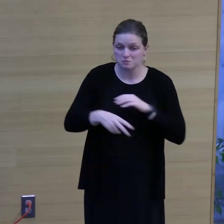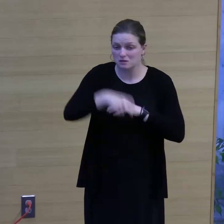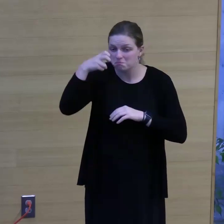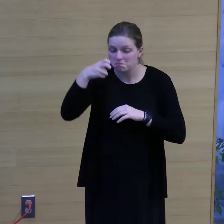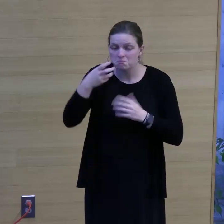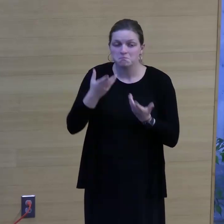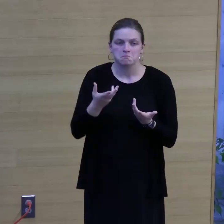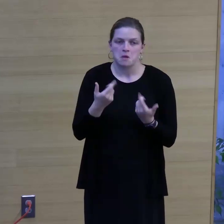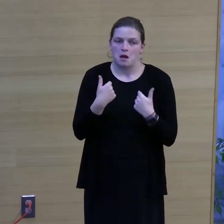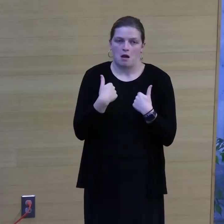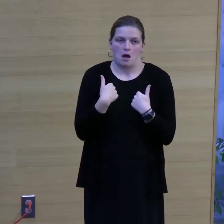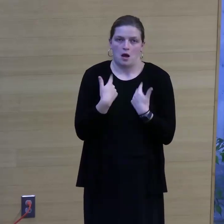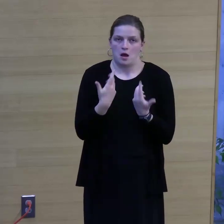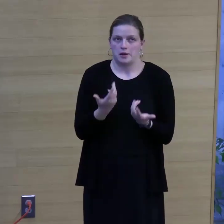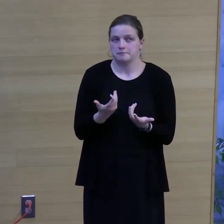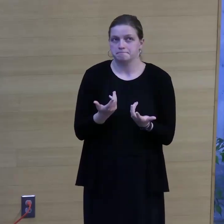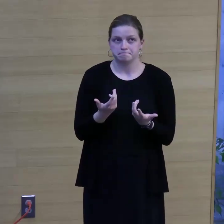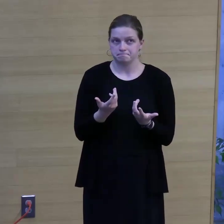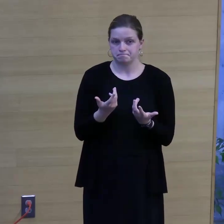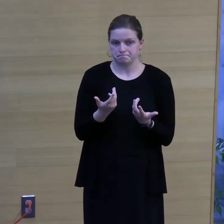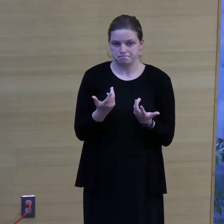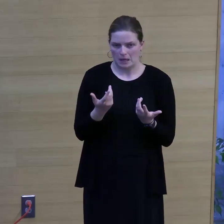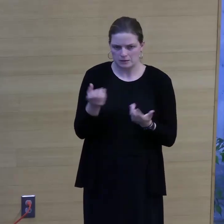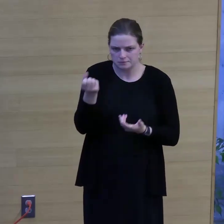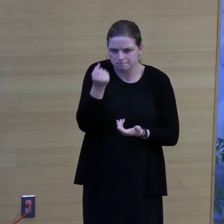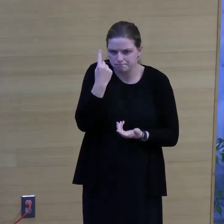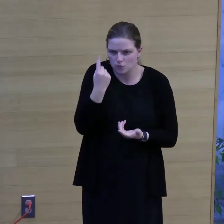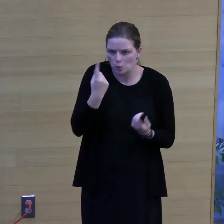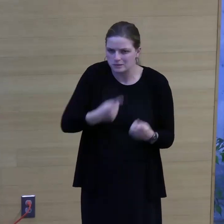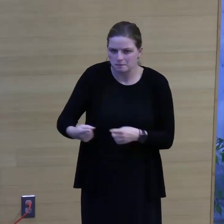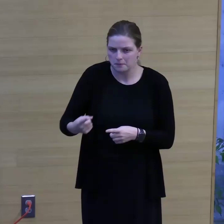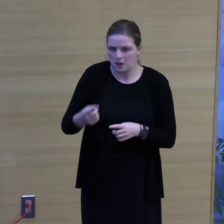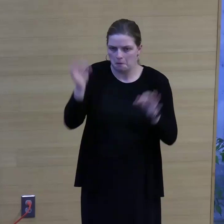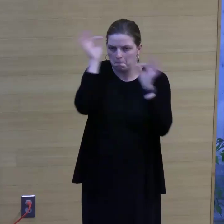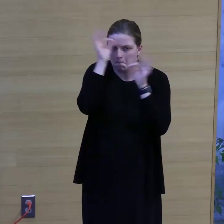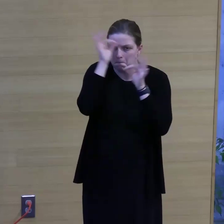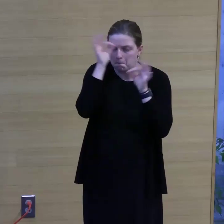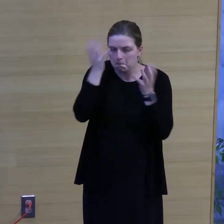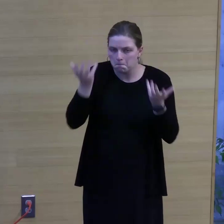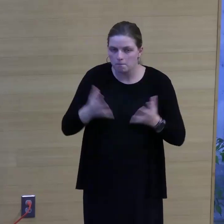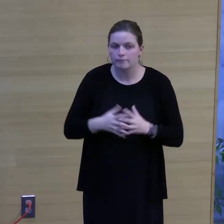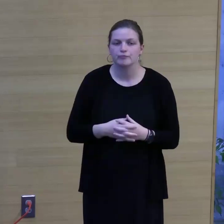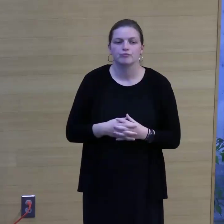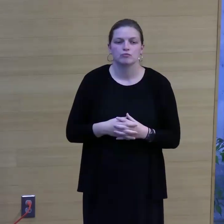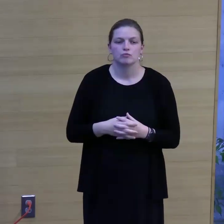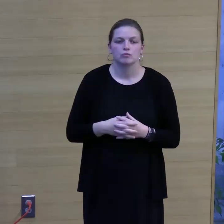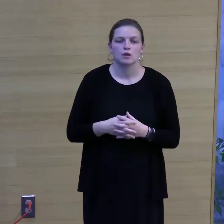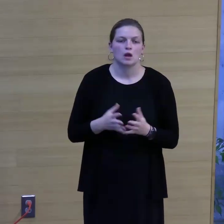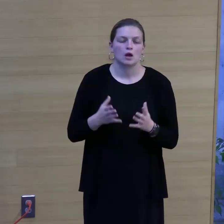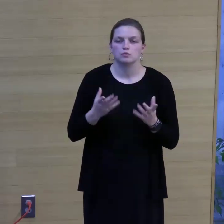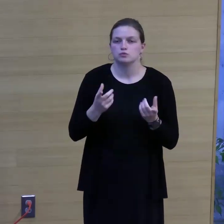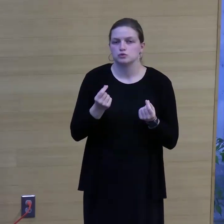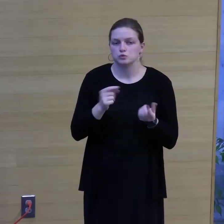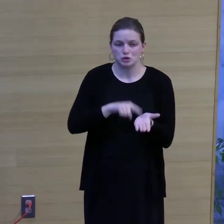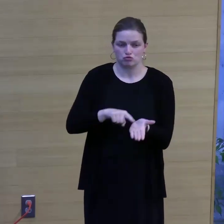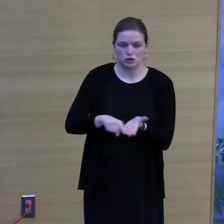away. I very much didn't understand what was happening. I was doing cancer and diabetes